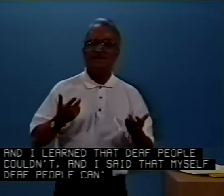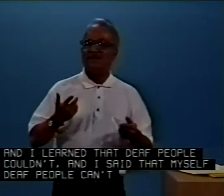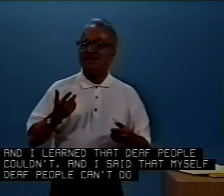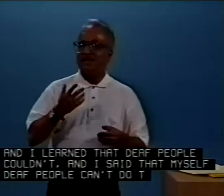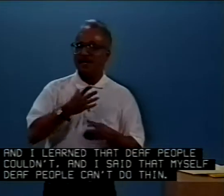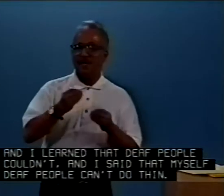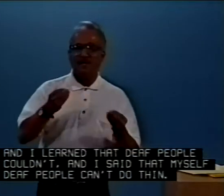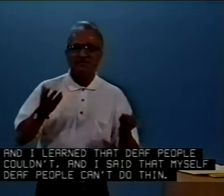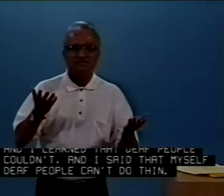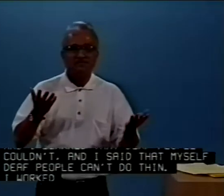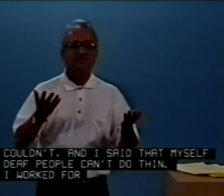life. And